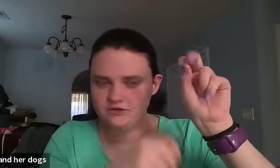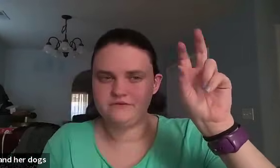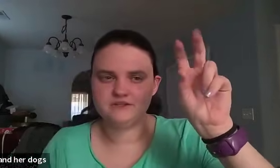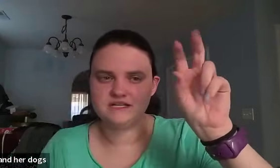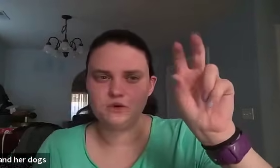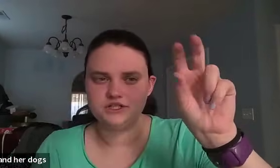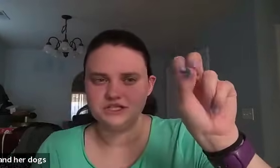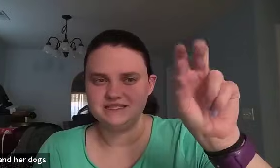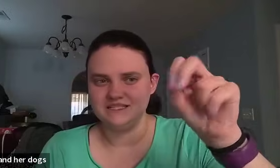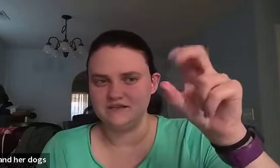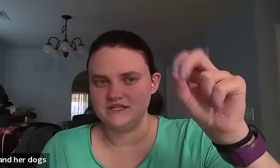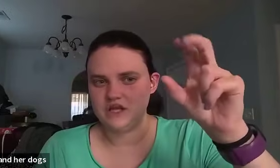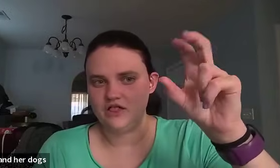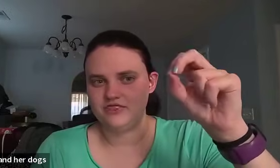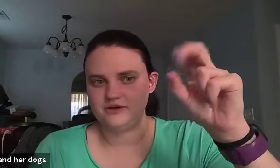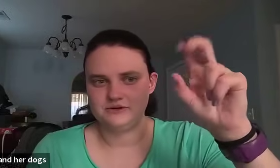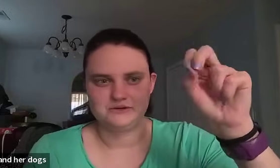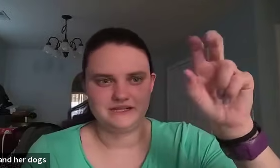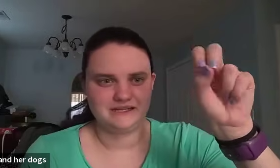Your fingers get more adjusted to this 30.